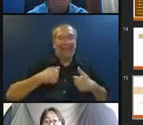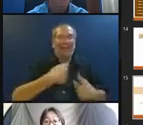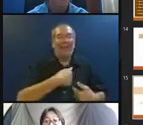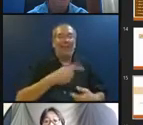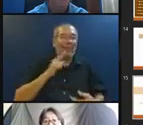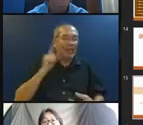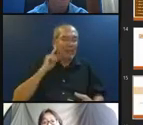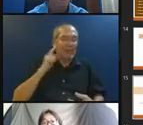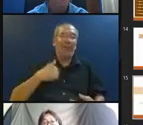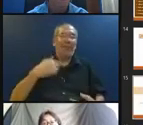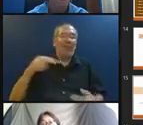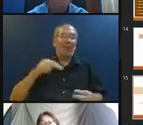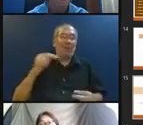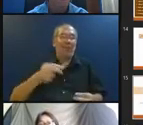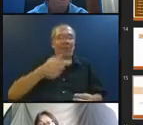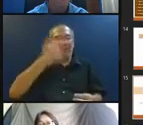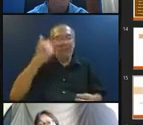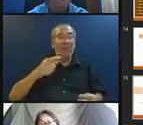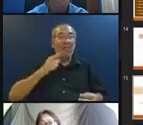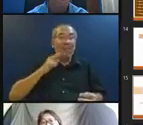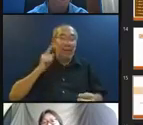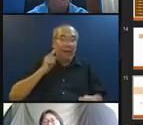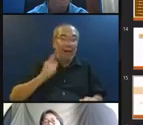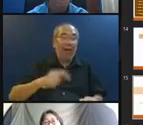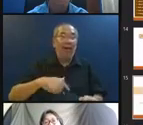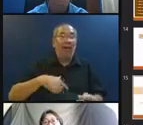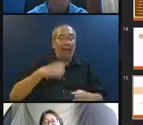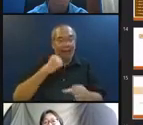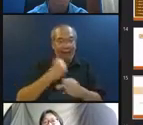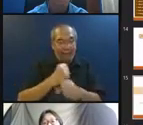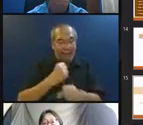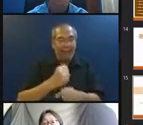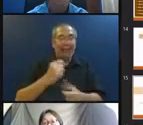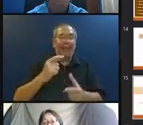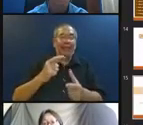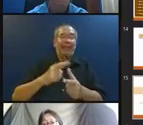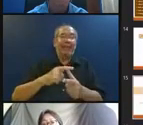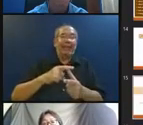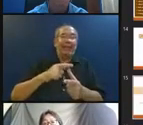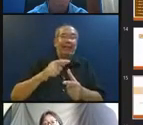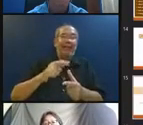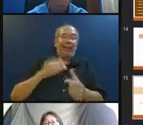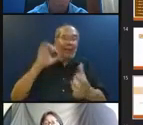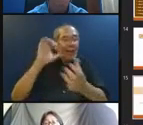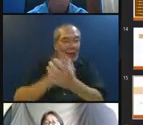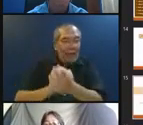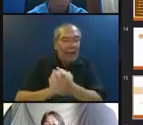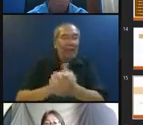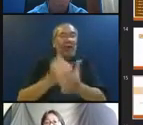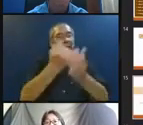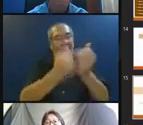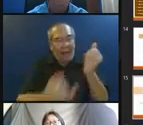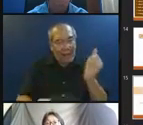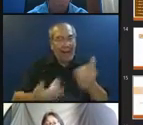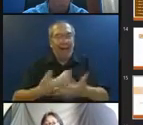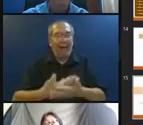yourself. Okay. So this is normally how we actually encourage people to use the terms